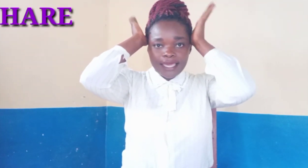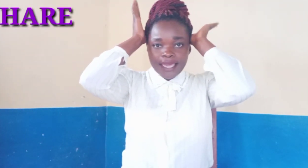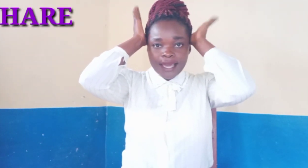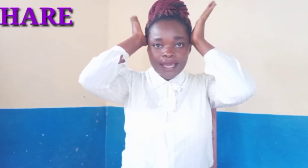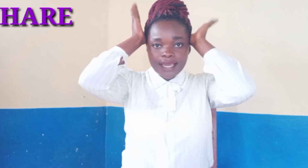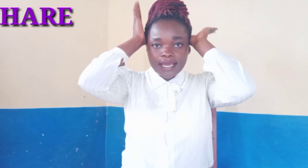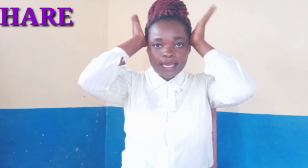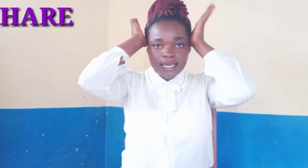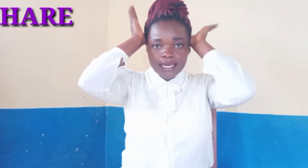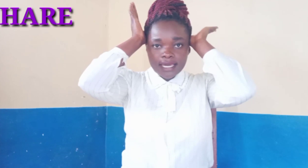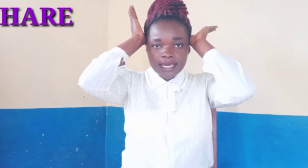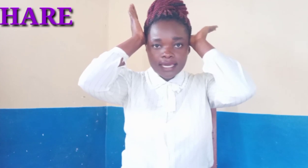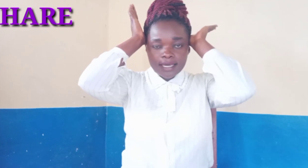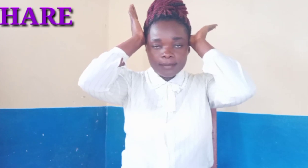Hair.